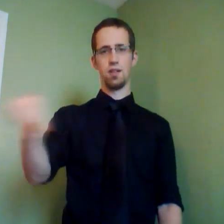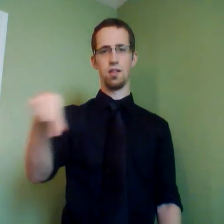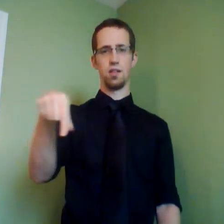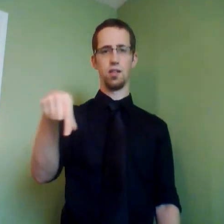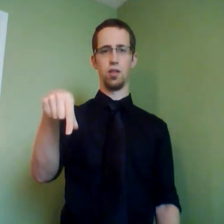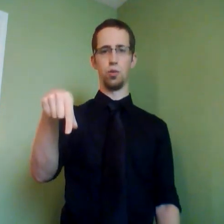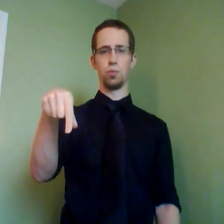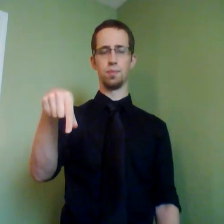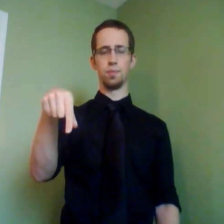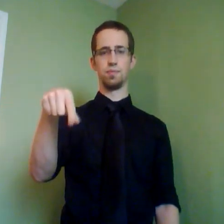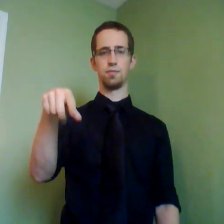Q.